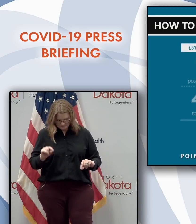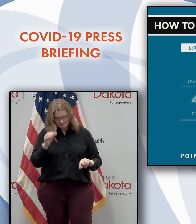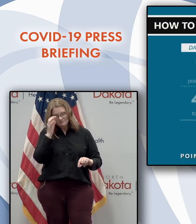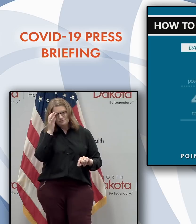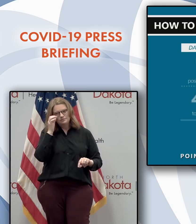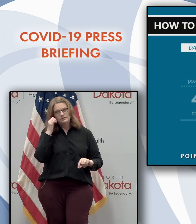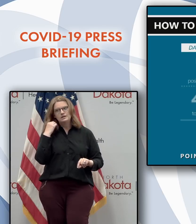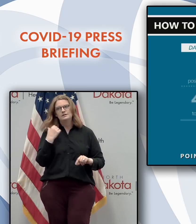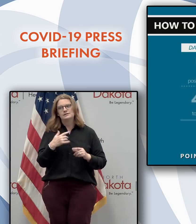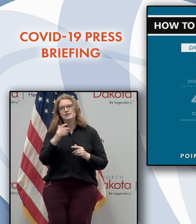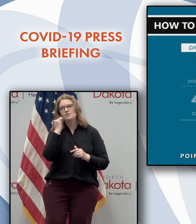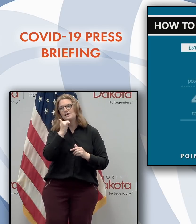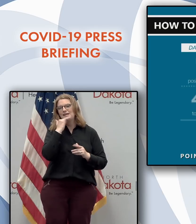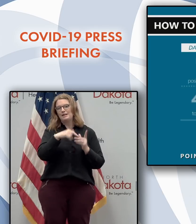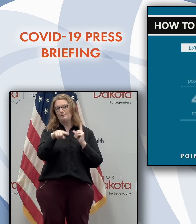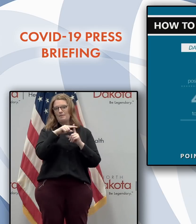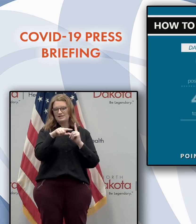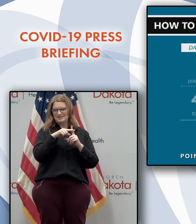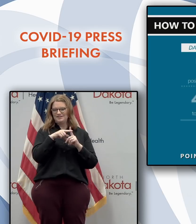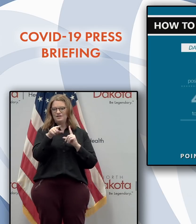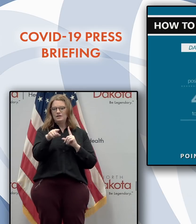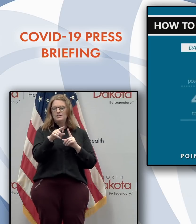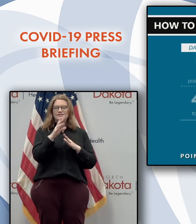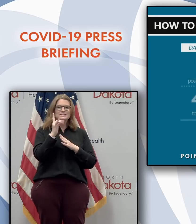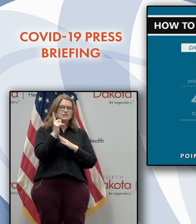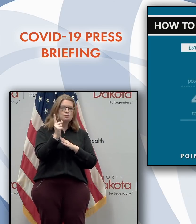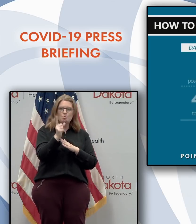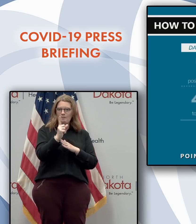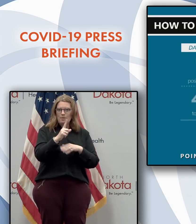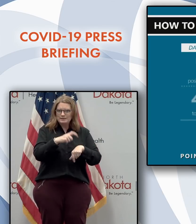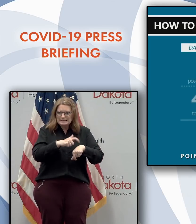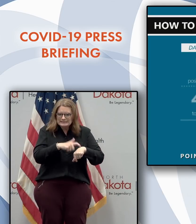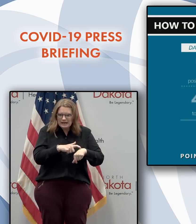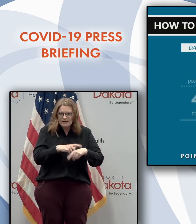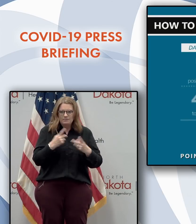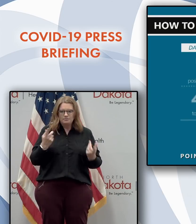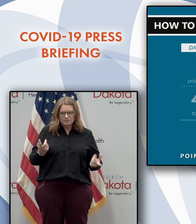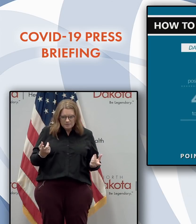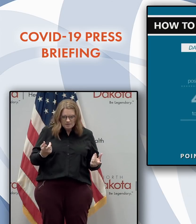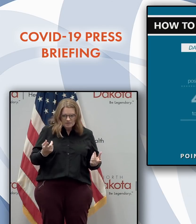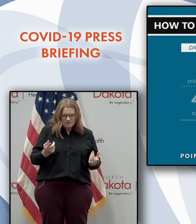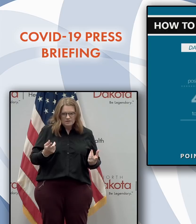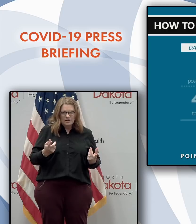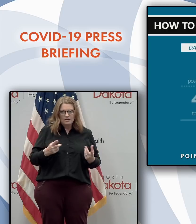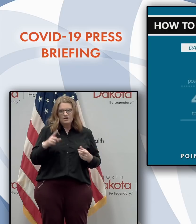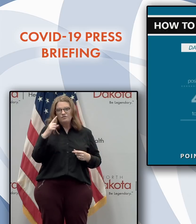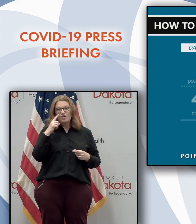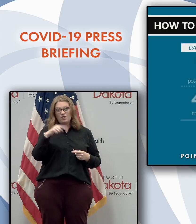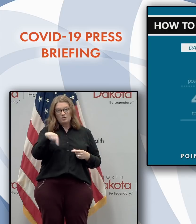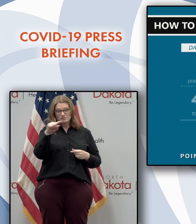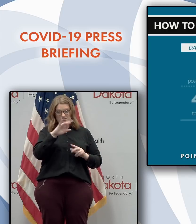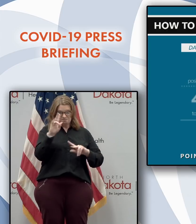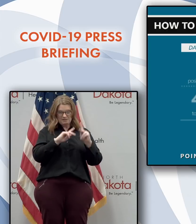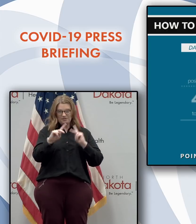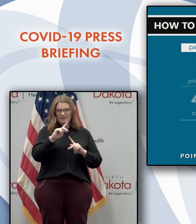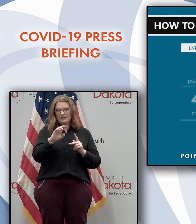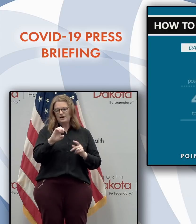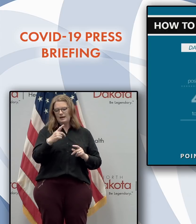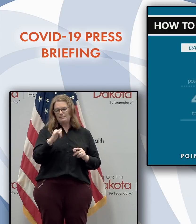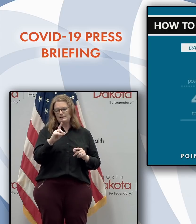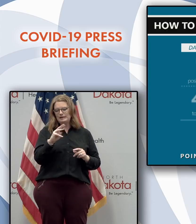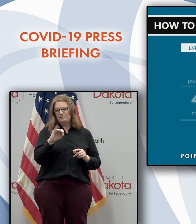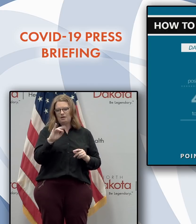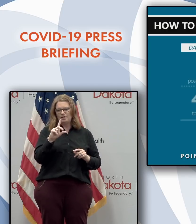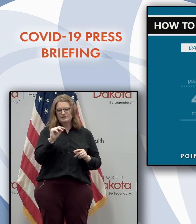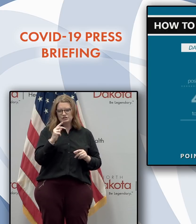So again, daily positivity, that's a snapshot in time. Got the word point prevalence, because for those that are epidemiologists, that's the definition of what